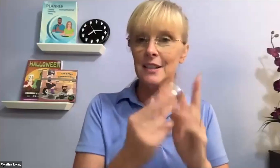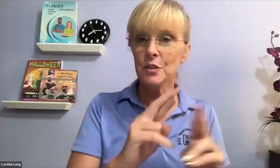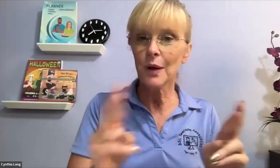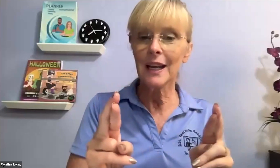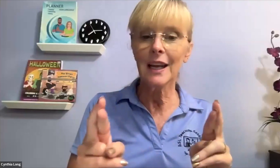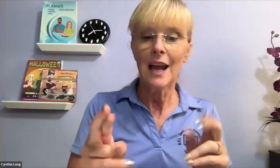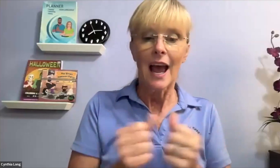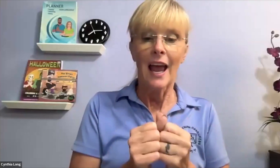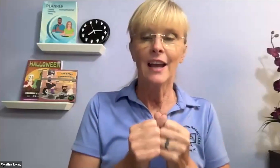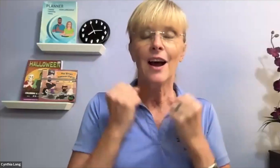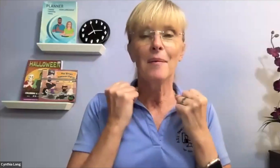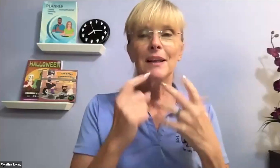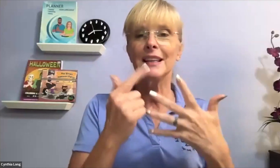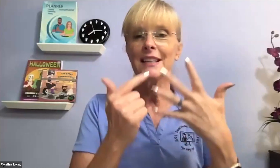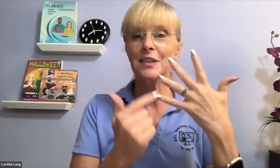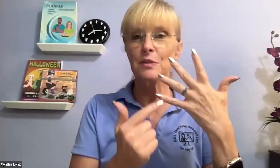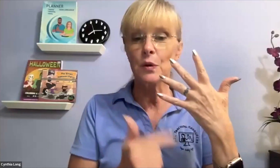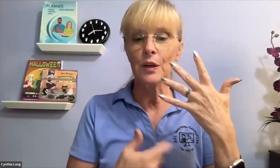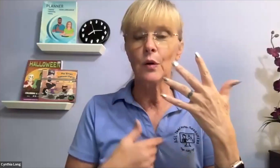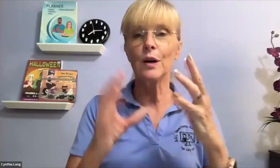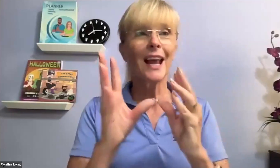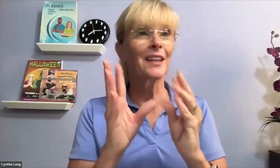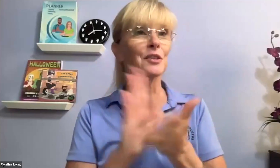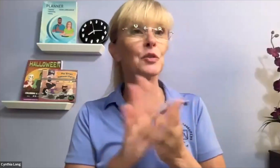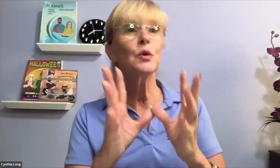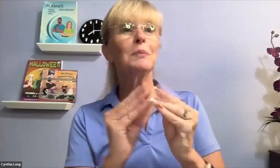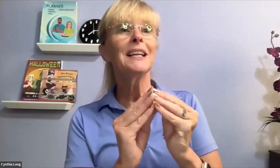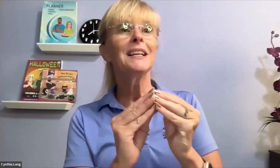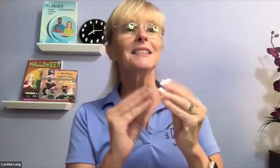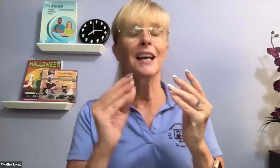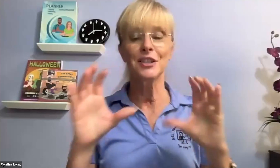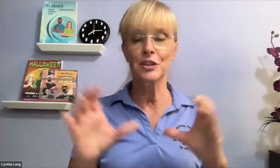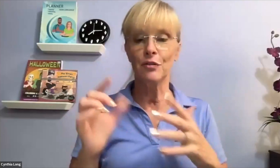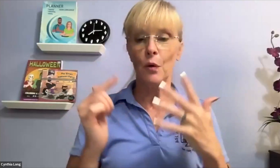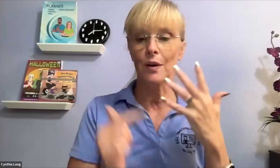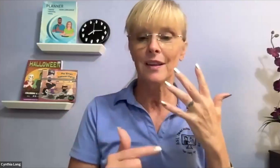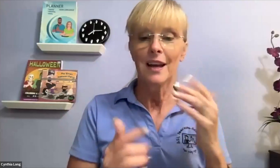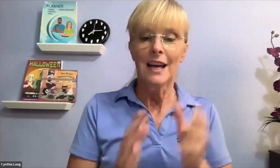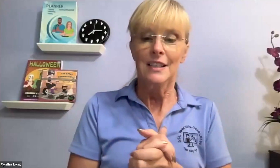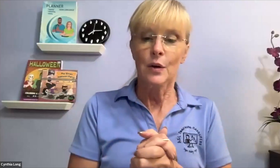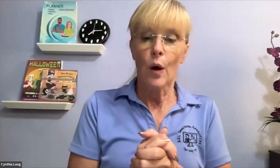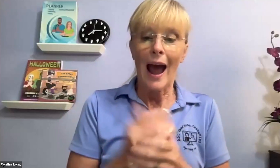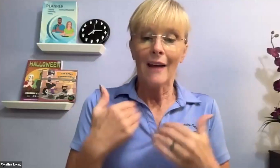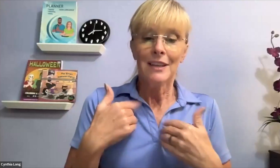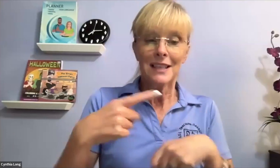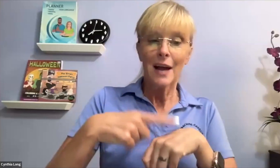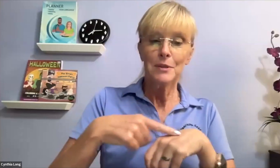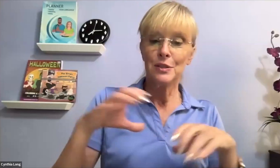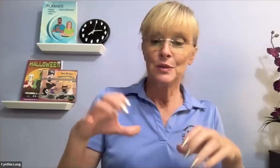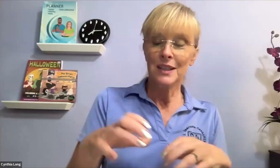lessons ready. And I mean, the list goes on, and the school meetings and so forth. So having time to do